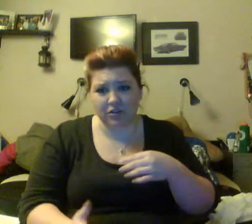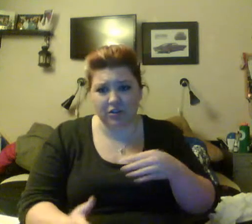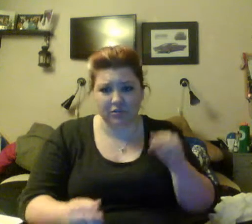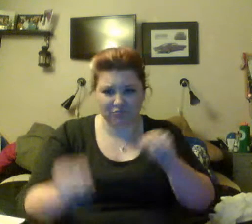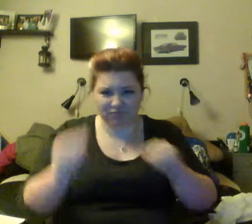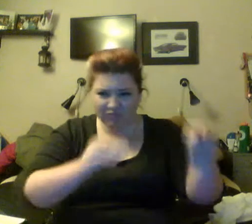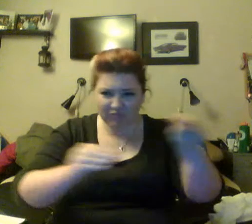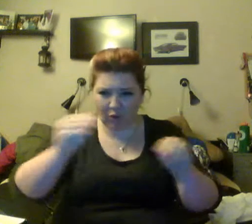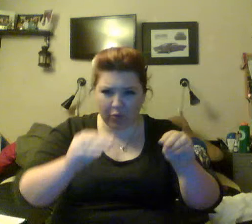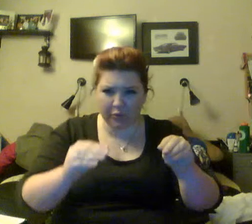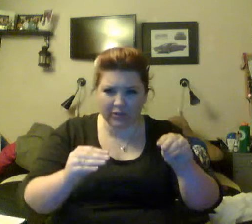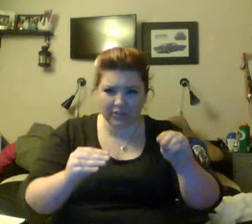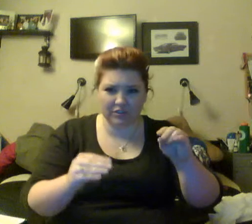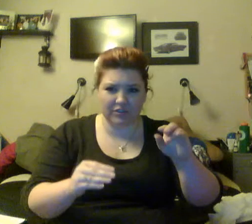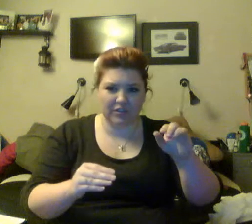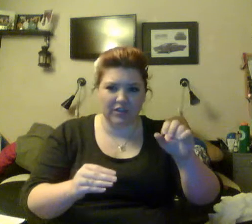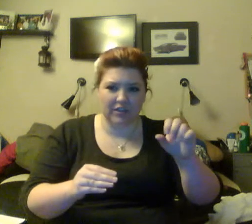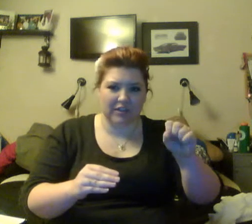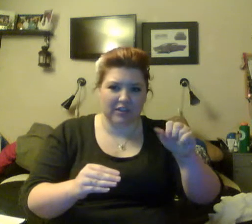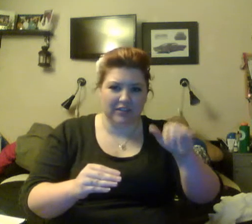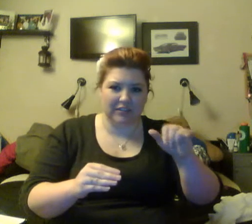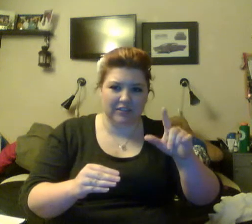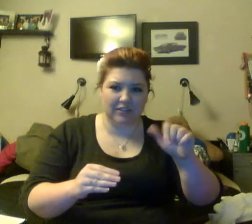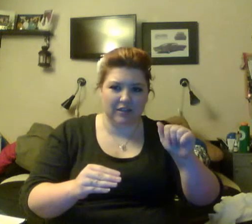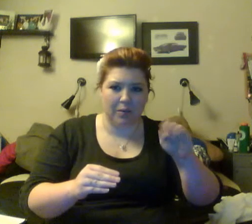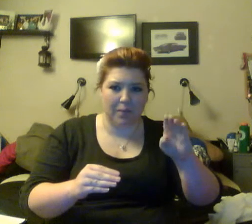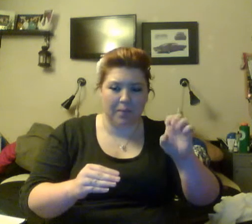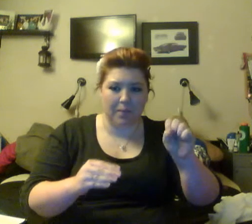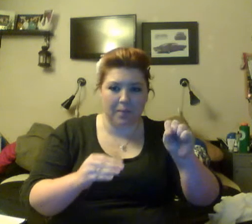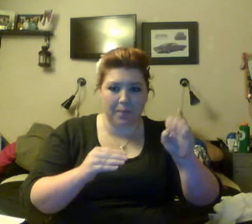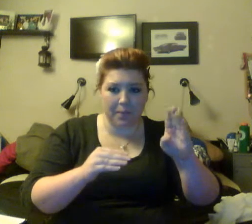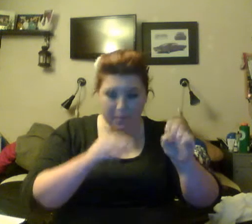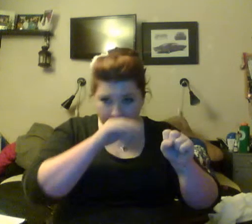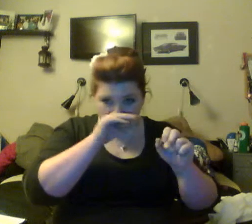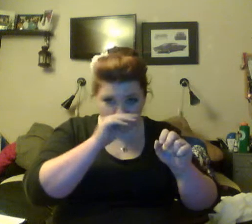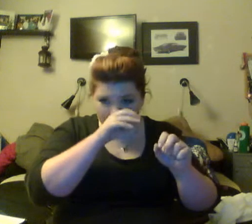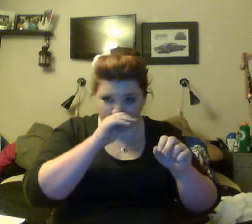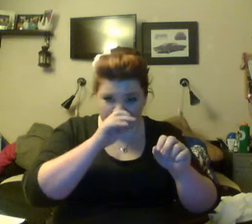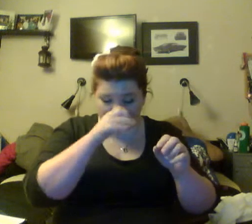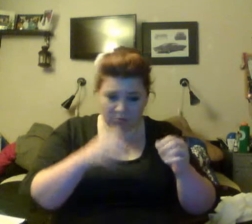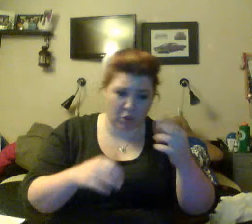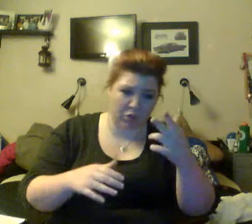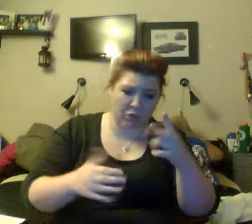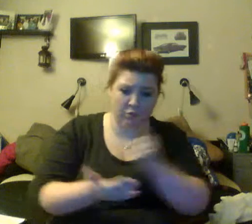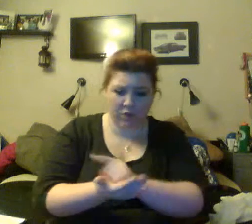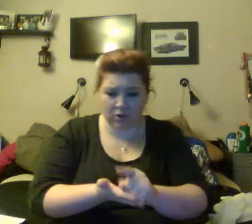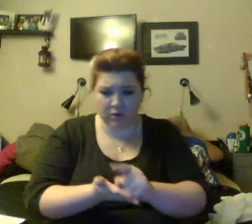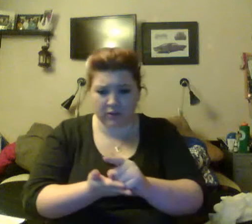course syllabus into those sections with equal amount of time devoted to each one, say 3 weeks for each section. And then I have a